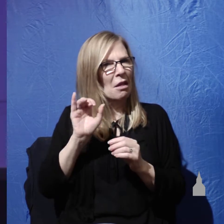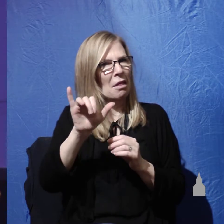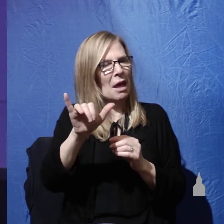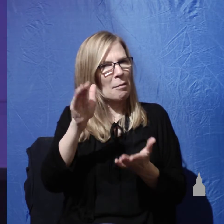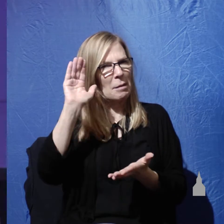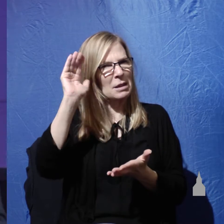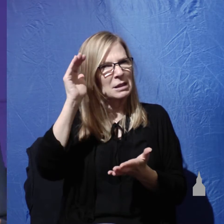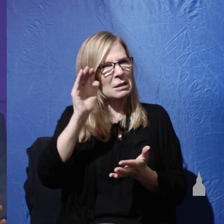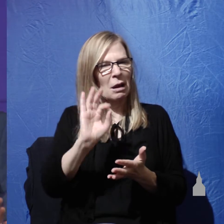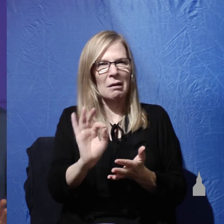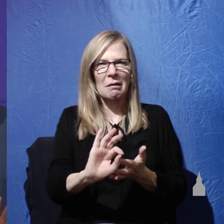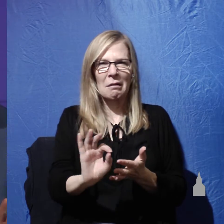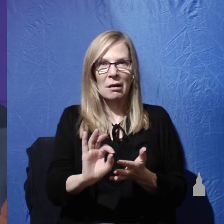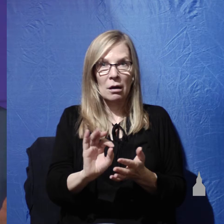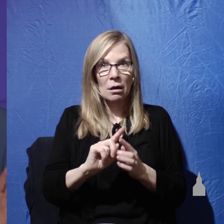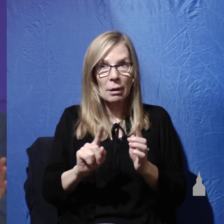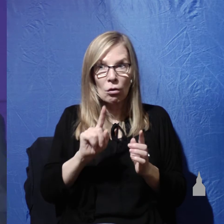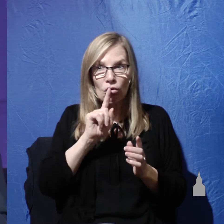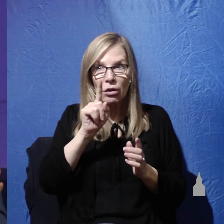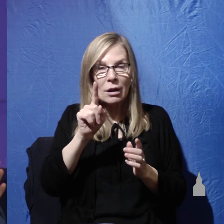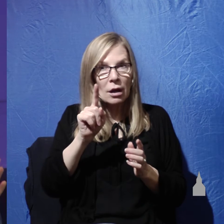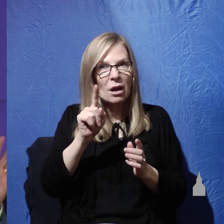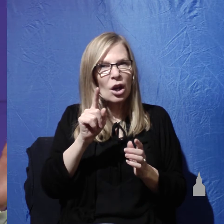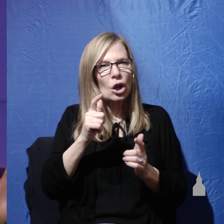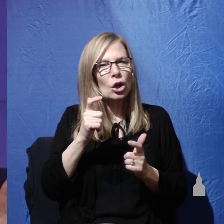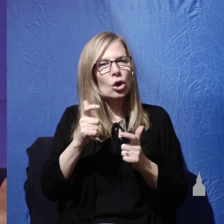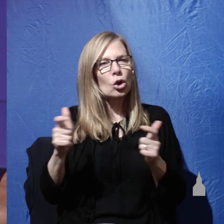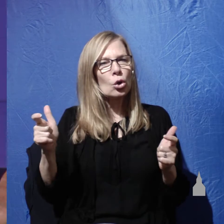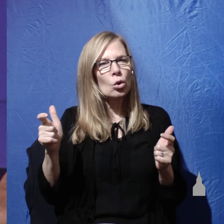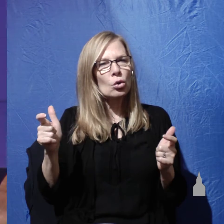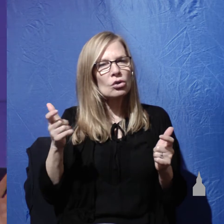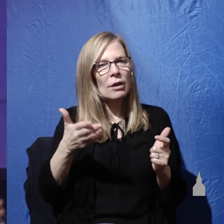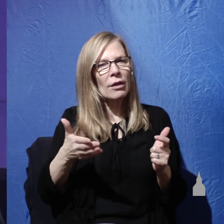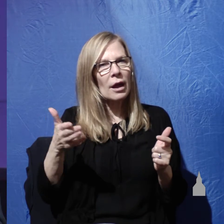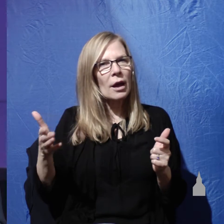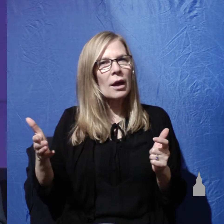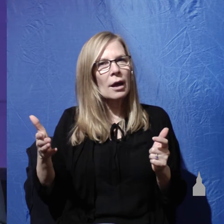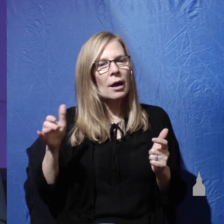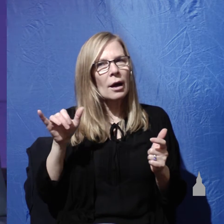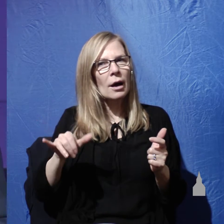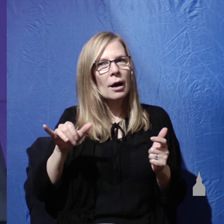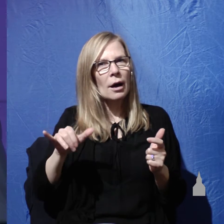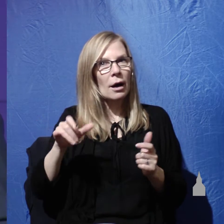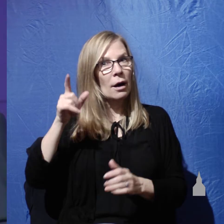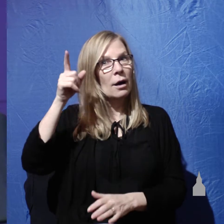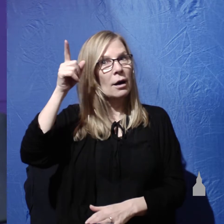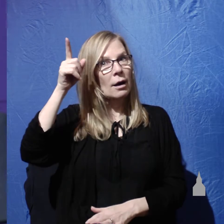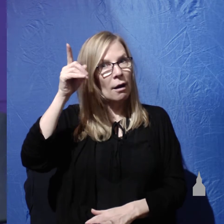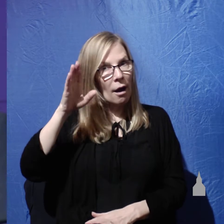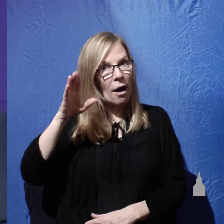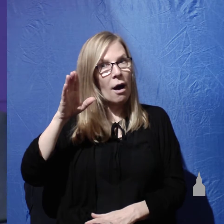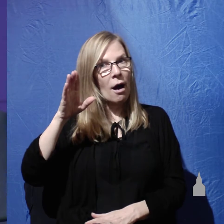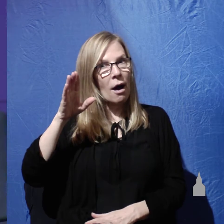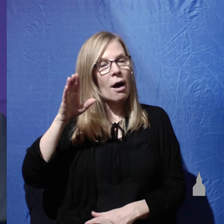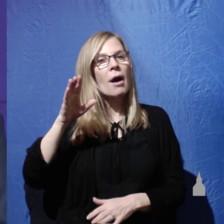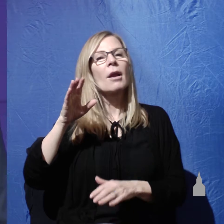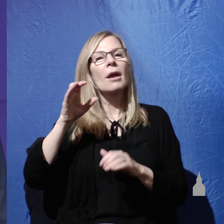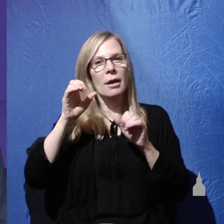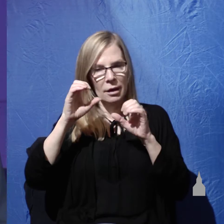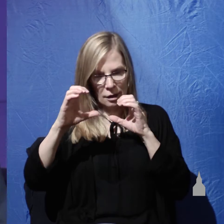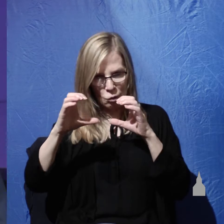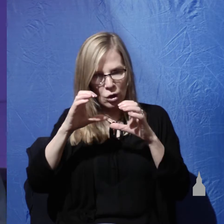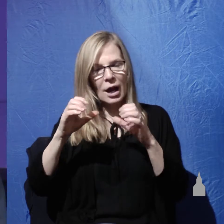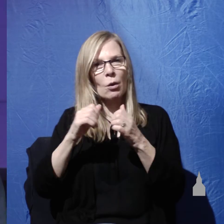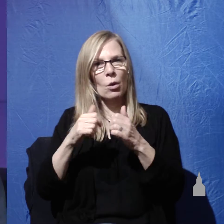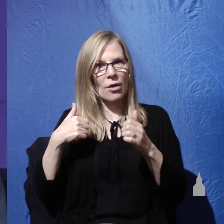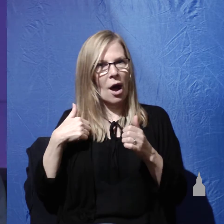seem like a small thing, but it's really not. It's a huge thing, because this is God's way of communicating